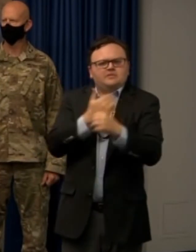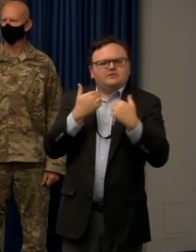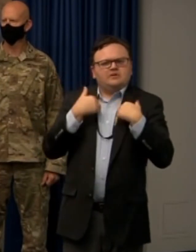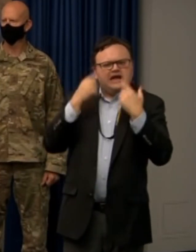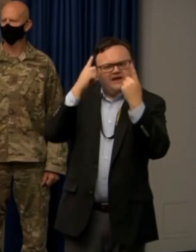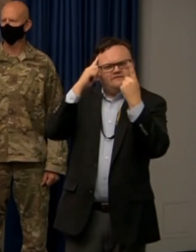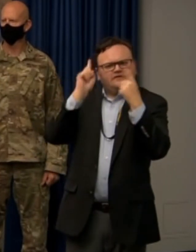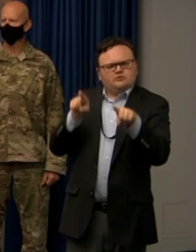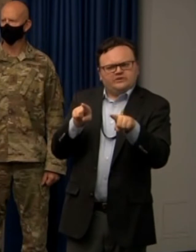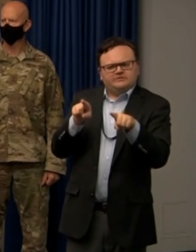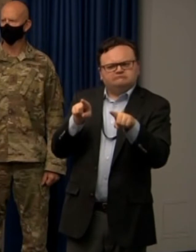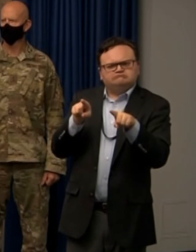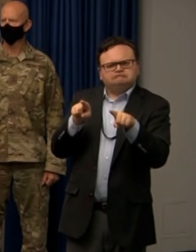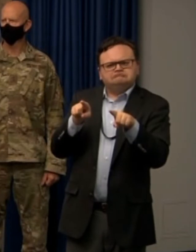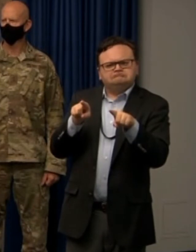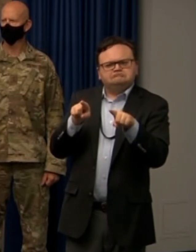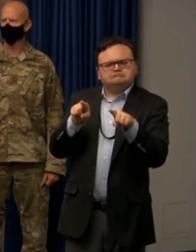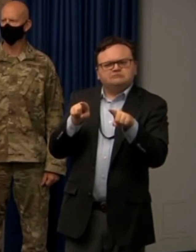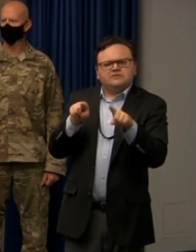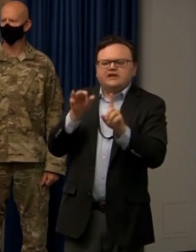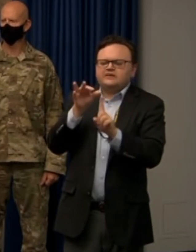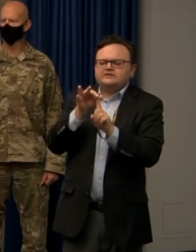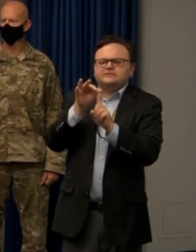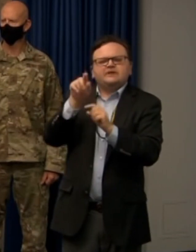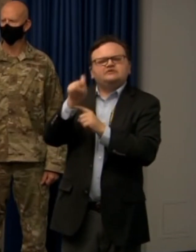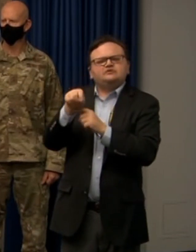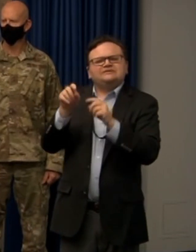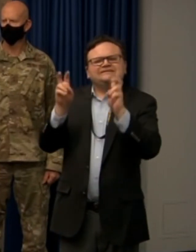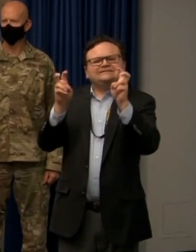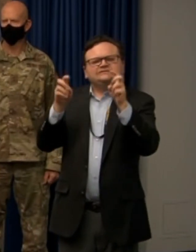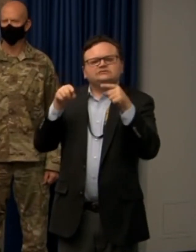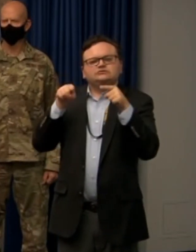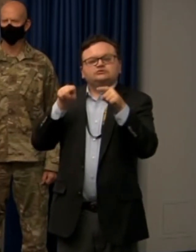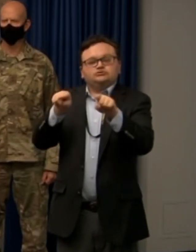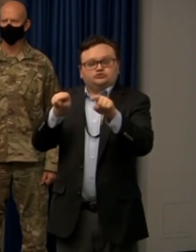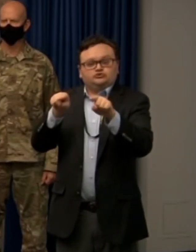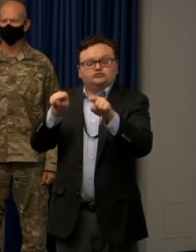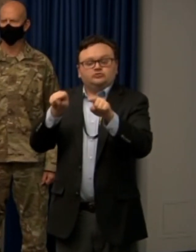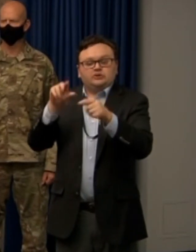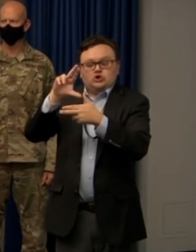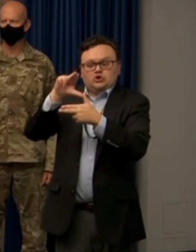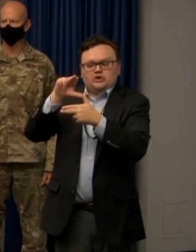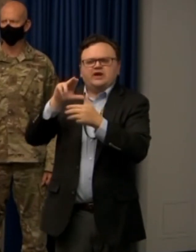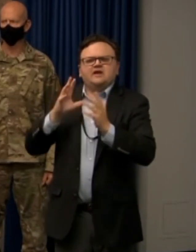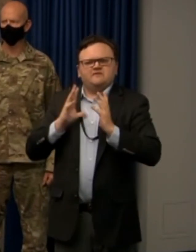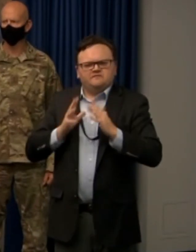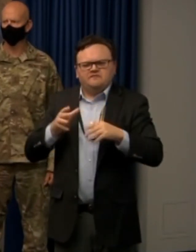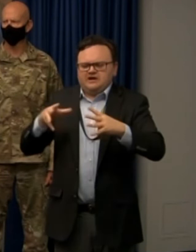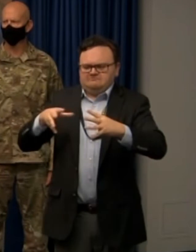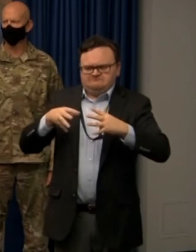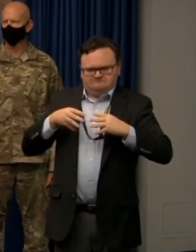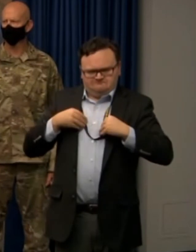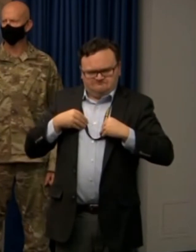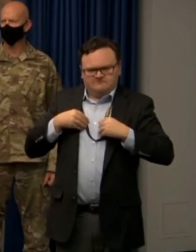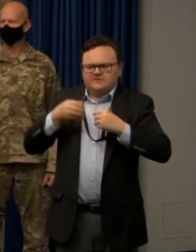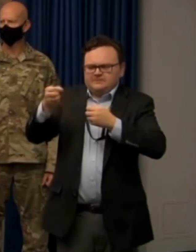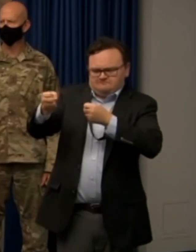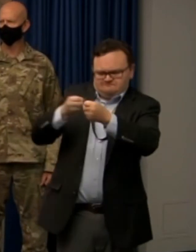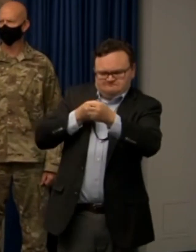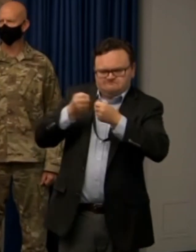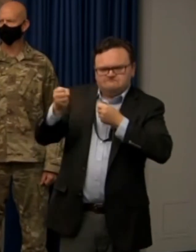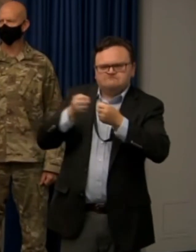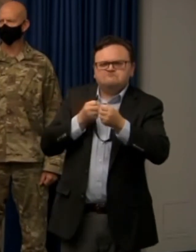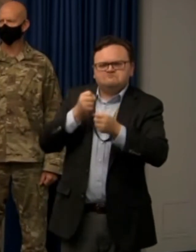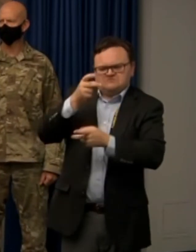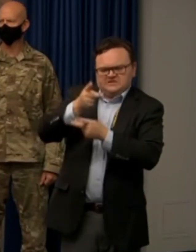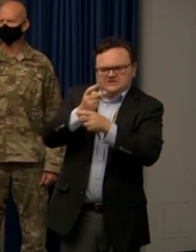to take some special needs folks in the case of storms. Now, obviously, these hospitals do have capacity, I think,